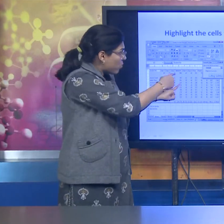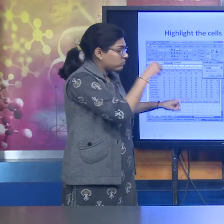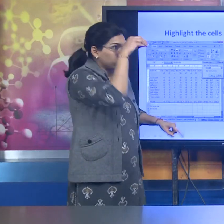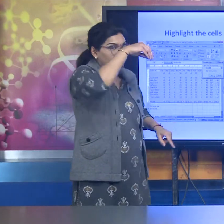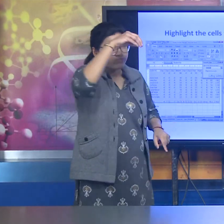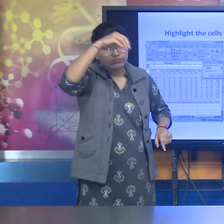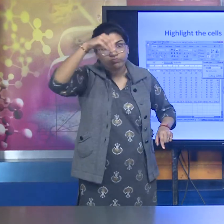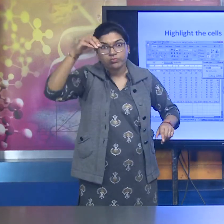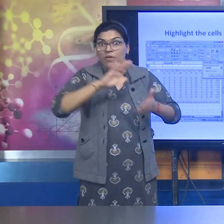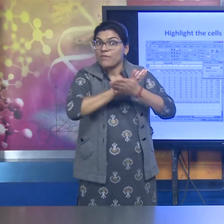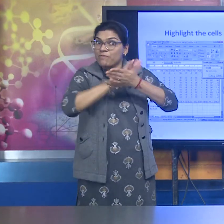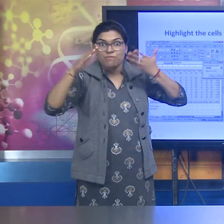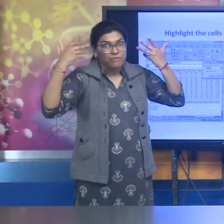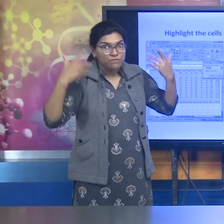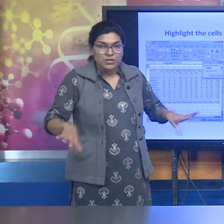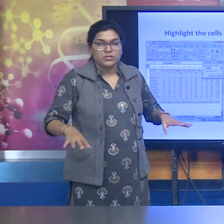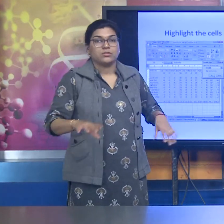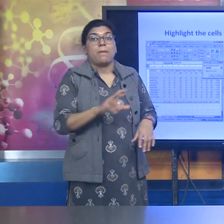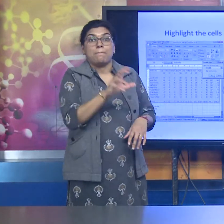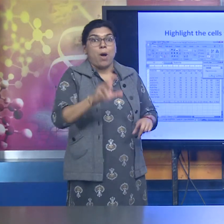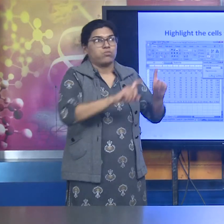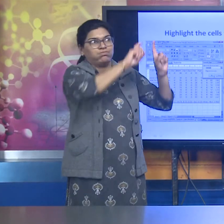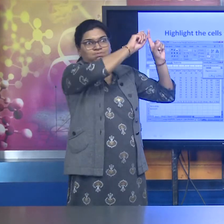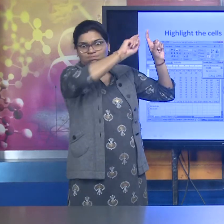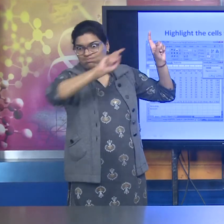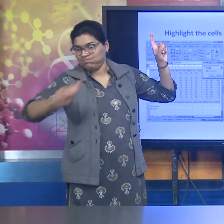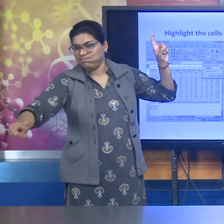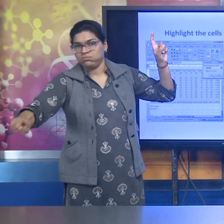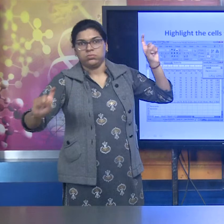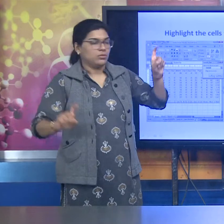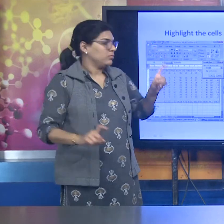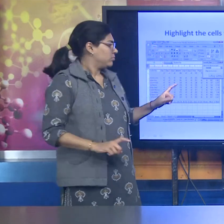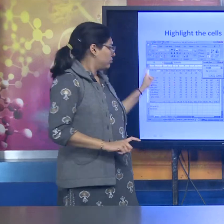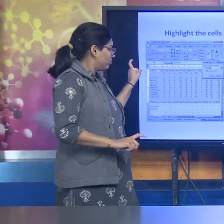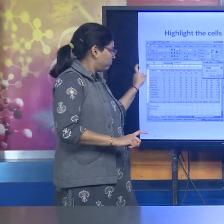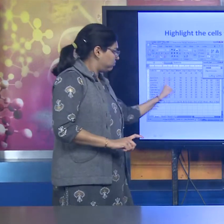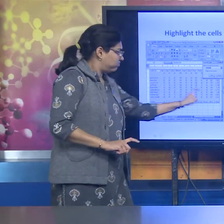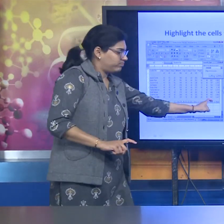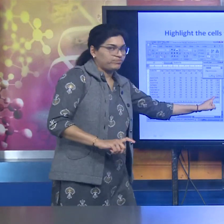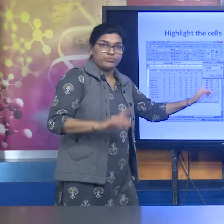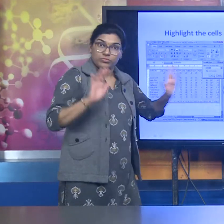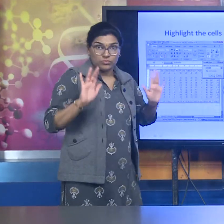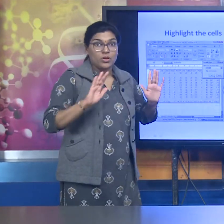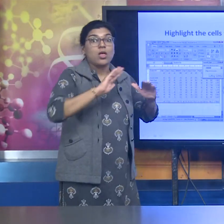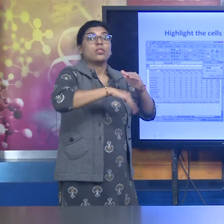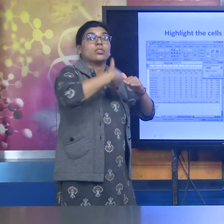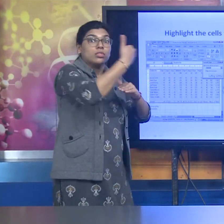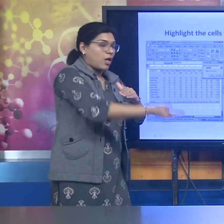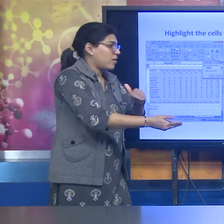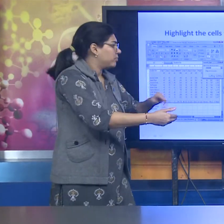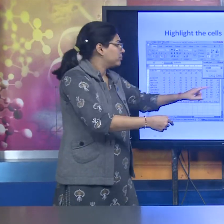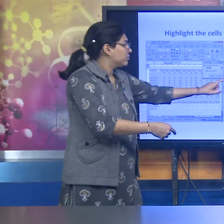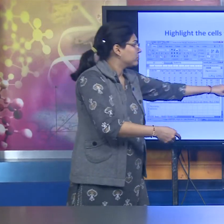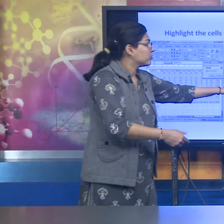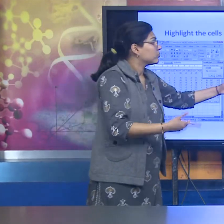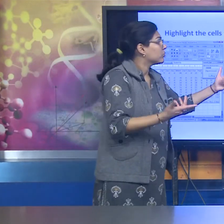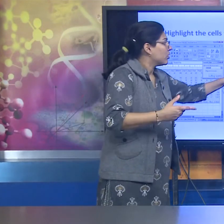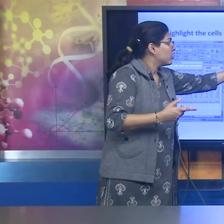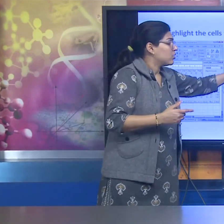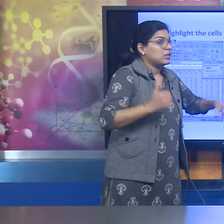slide. There is no highlights in the cell. You will drag from point A to point B and then you will